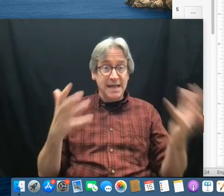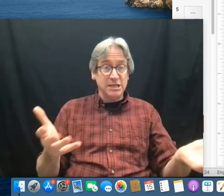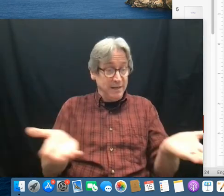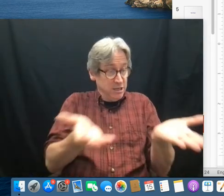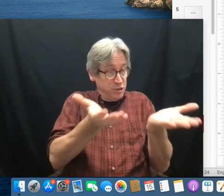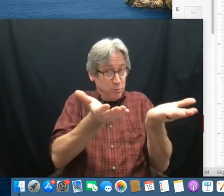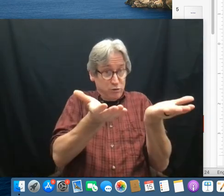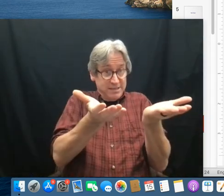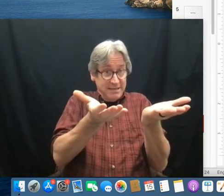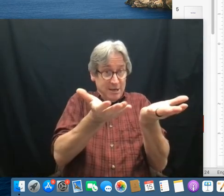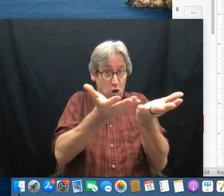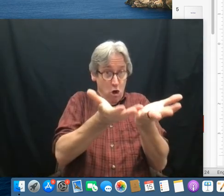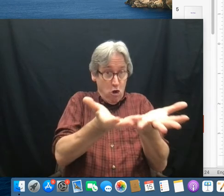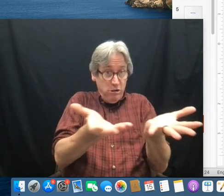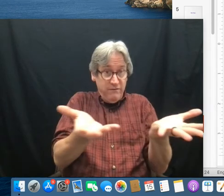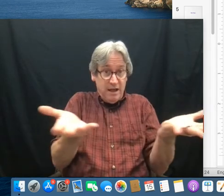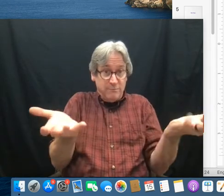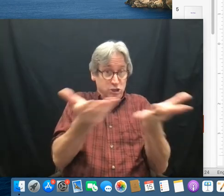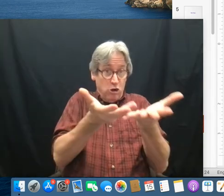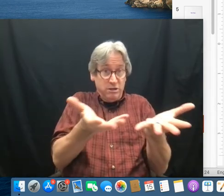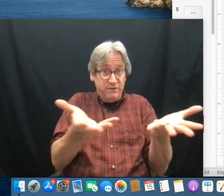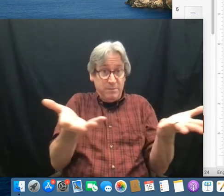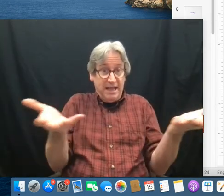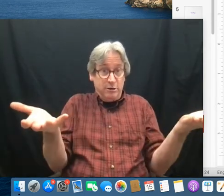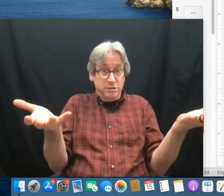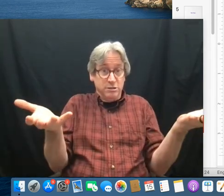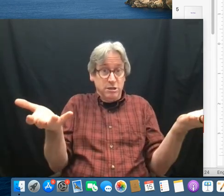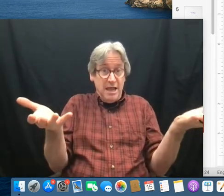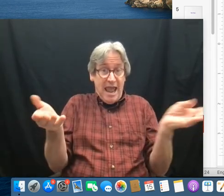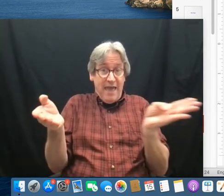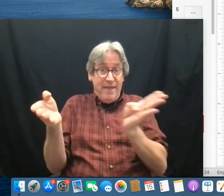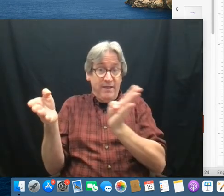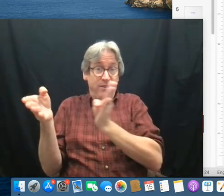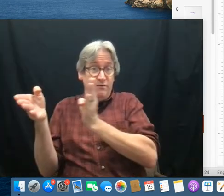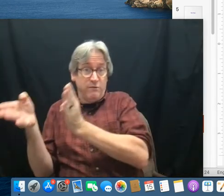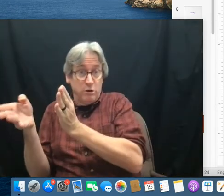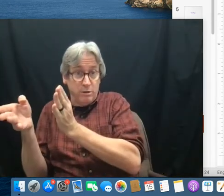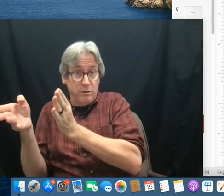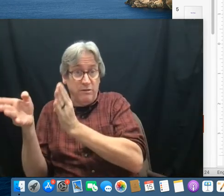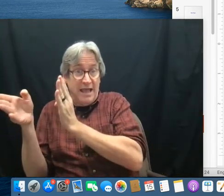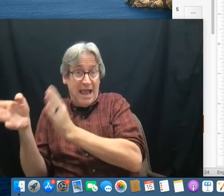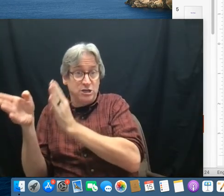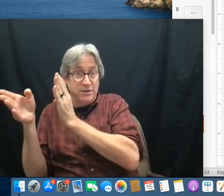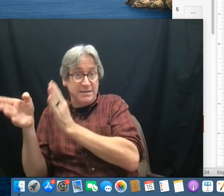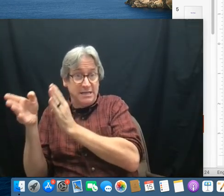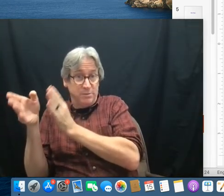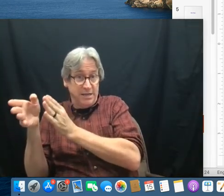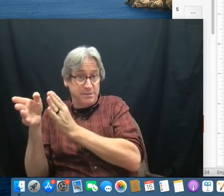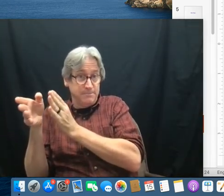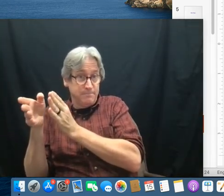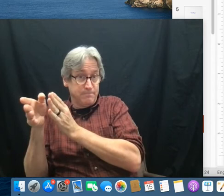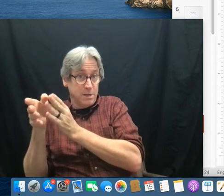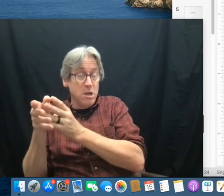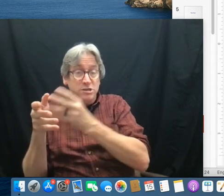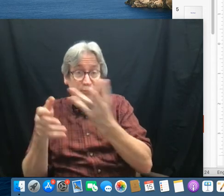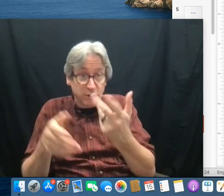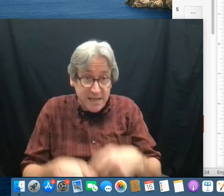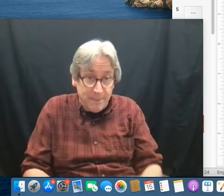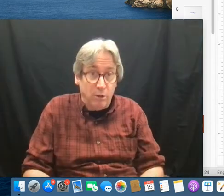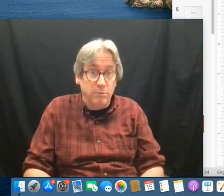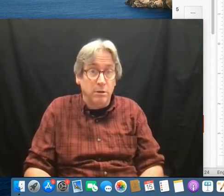the English version, SVO, makes auditory sense. It sounds right. For OSV,